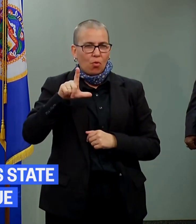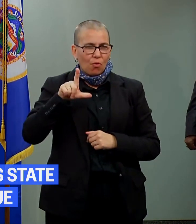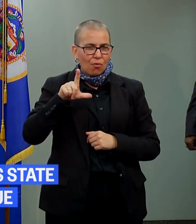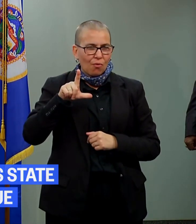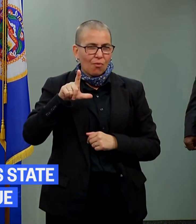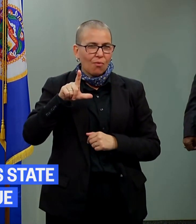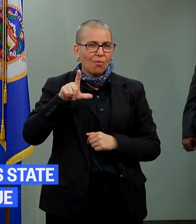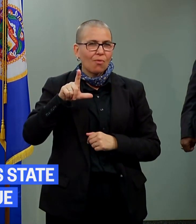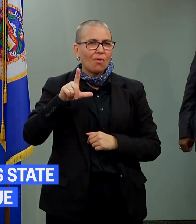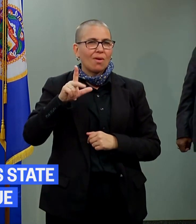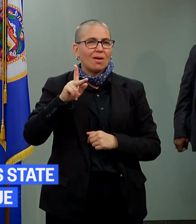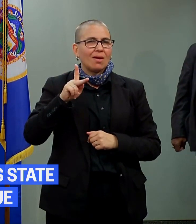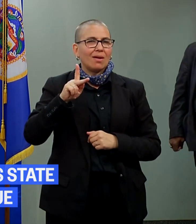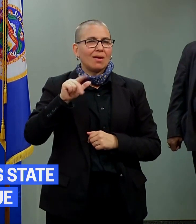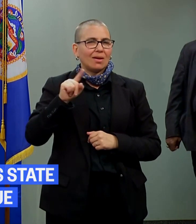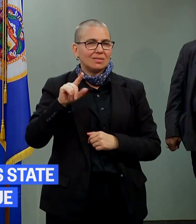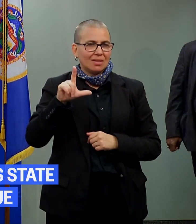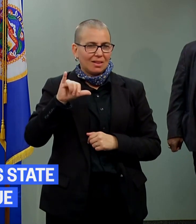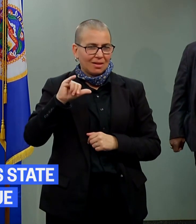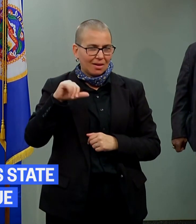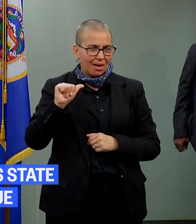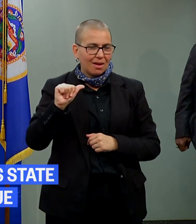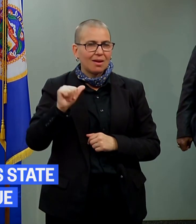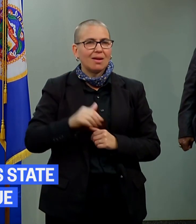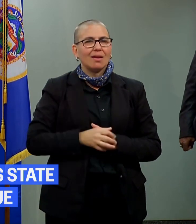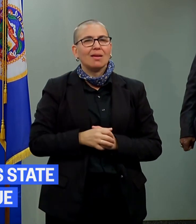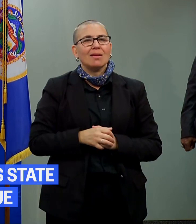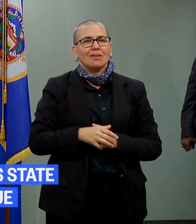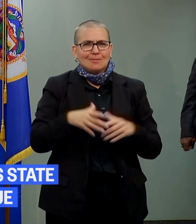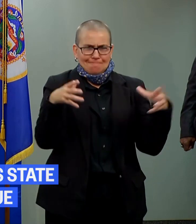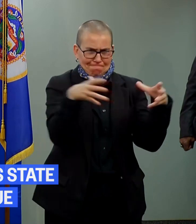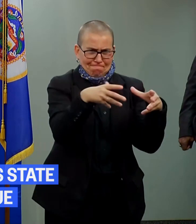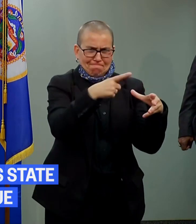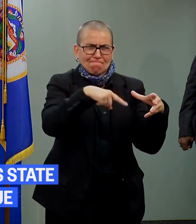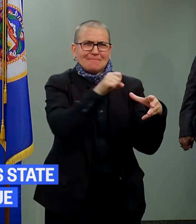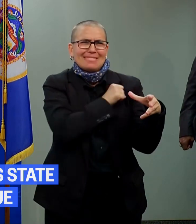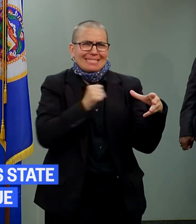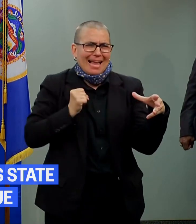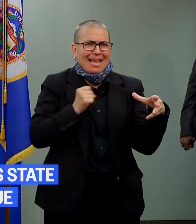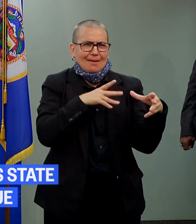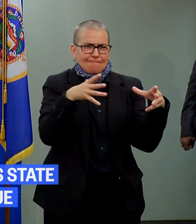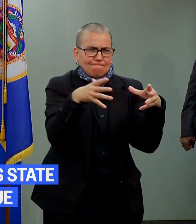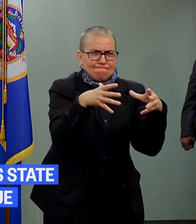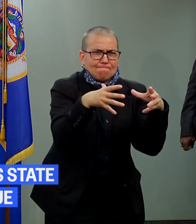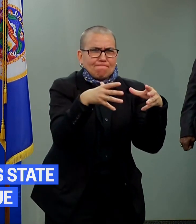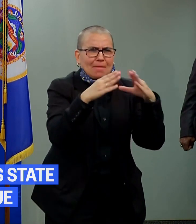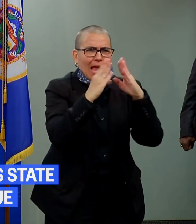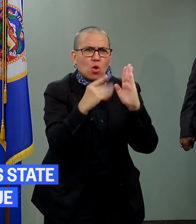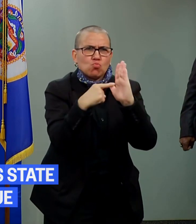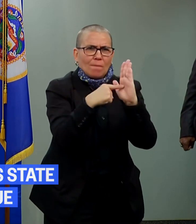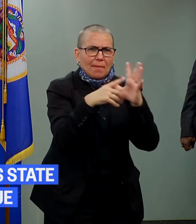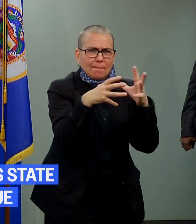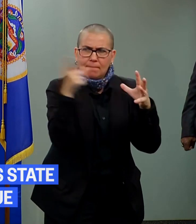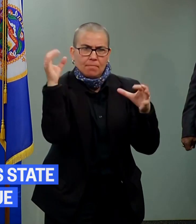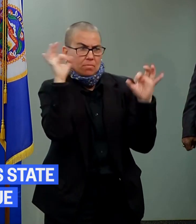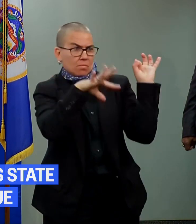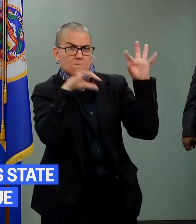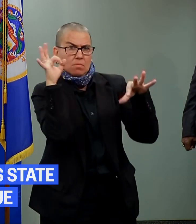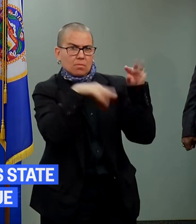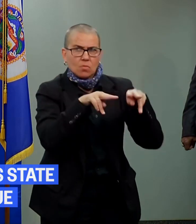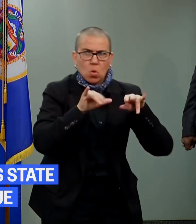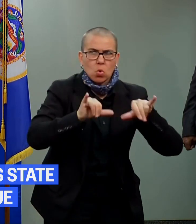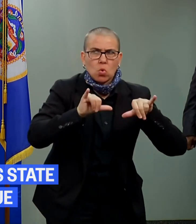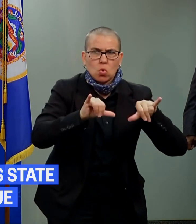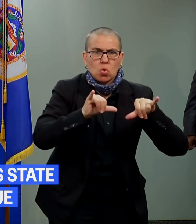Emergency Operations Center, where they received a brief from my on-the-ground commanders. I gave them my